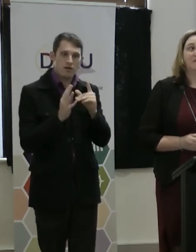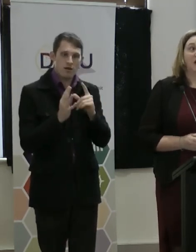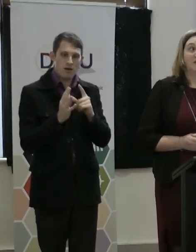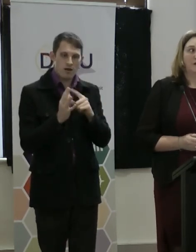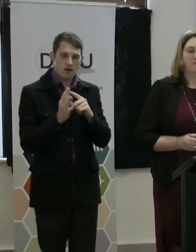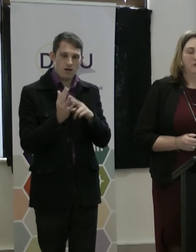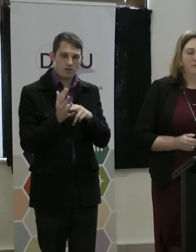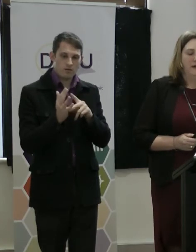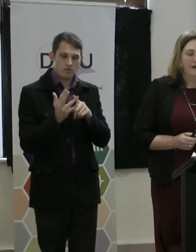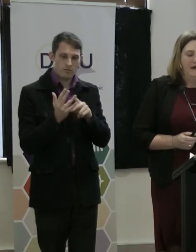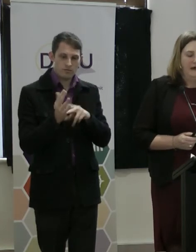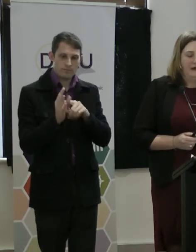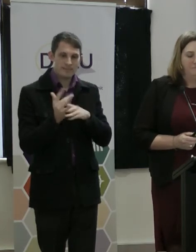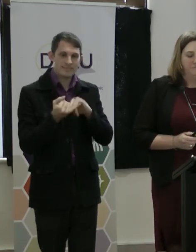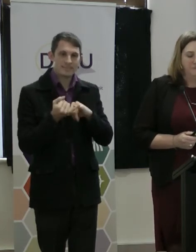have come in via the web form.